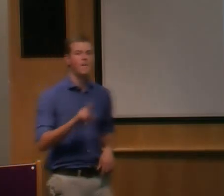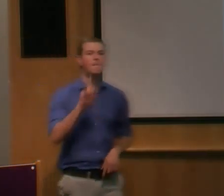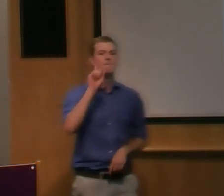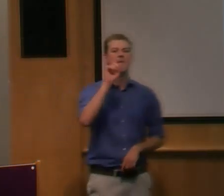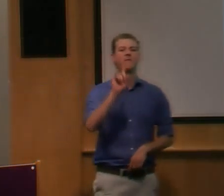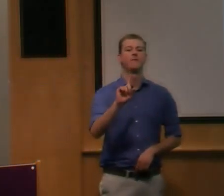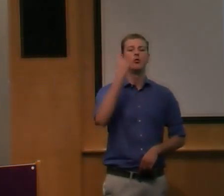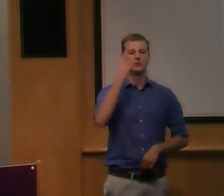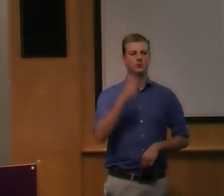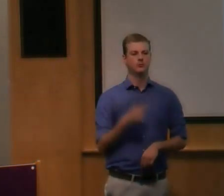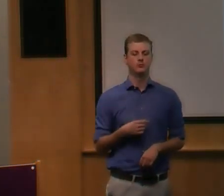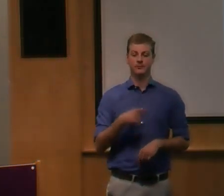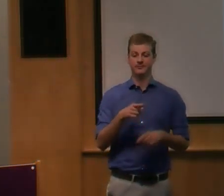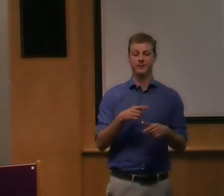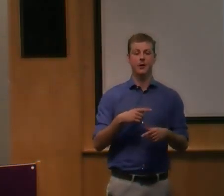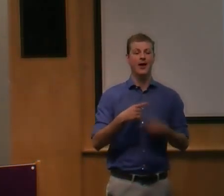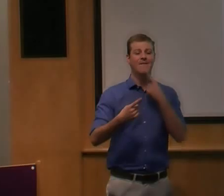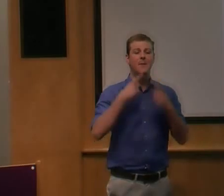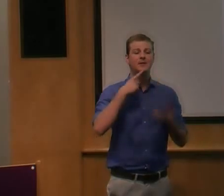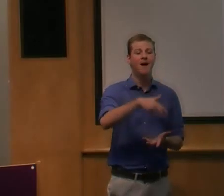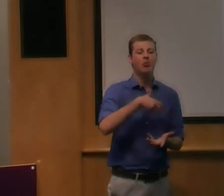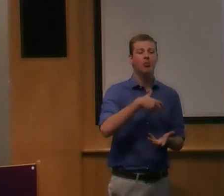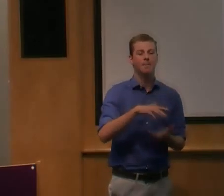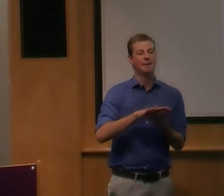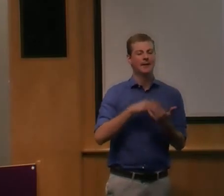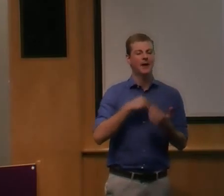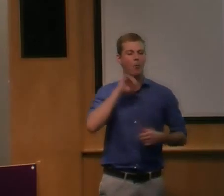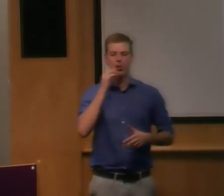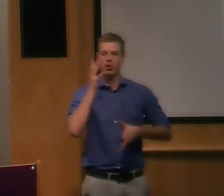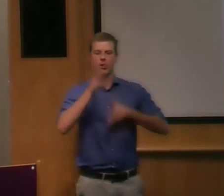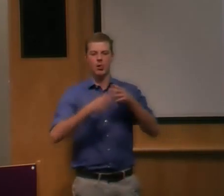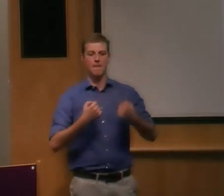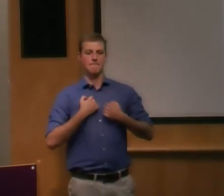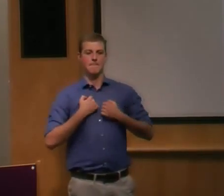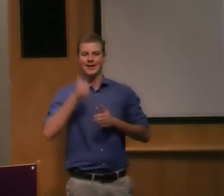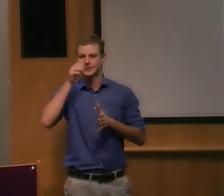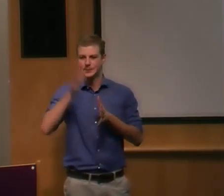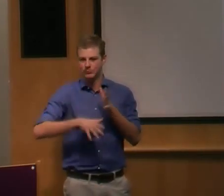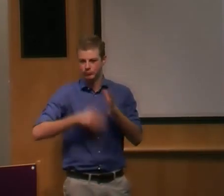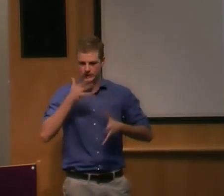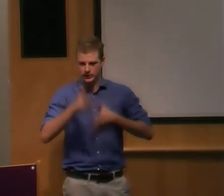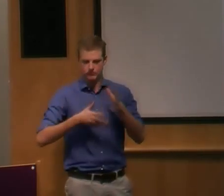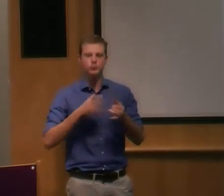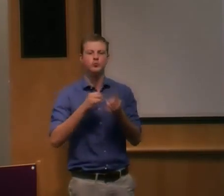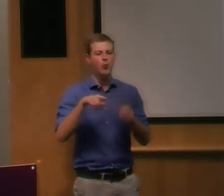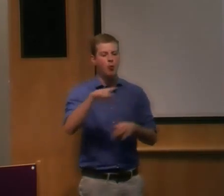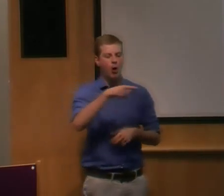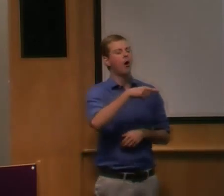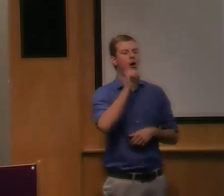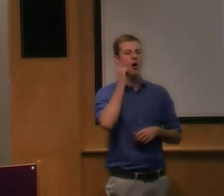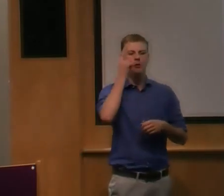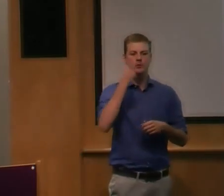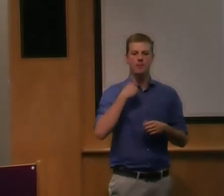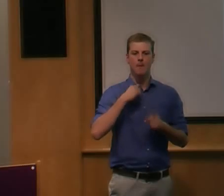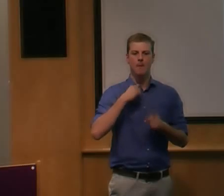But first of all, I want to tell you about my experience.